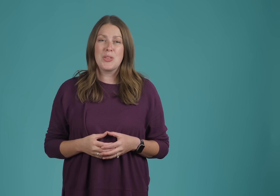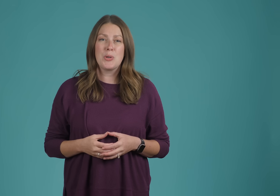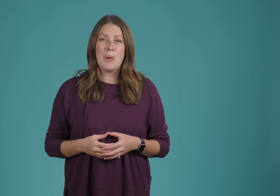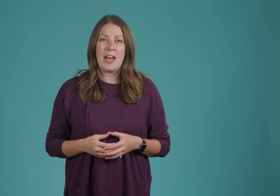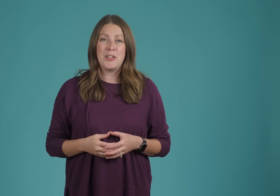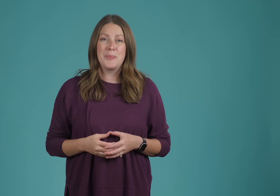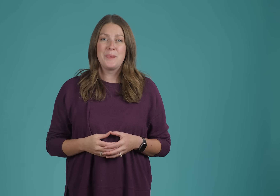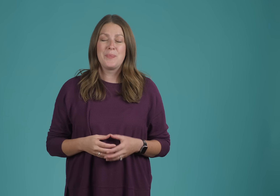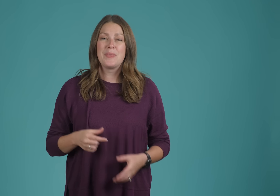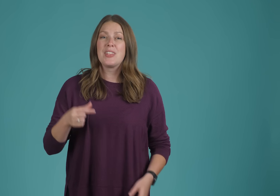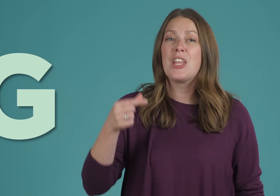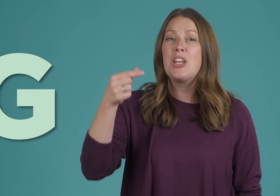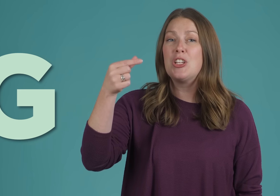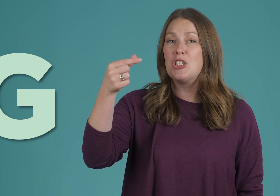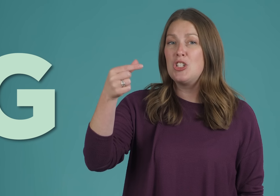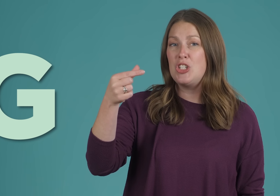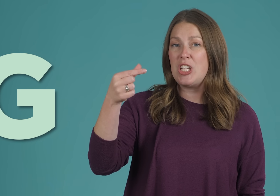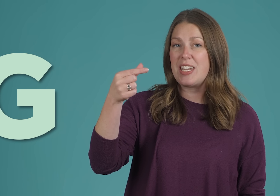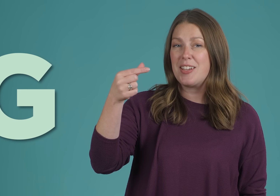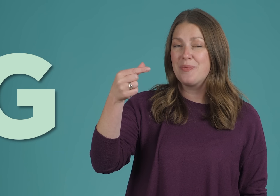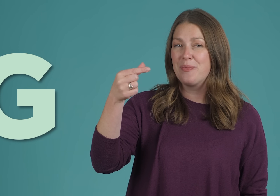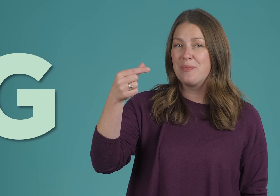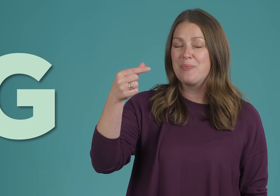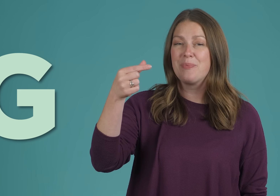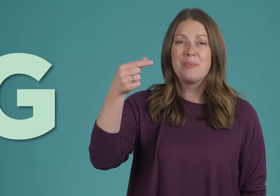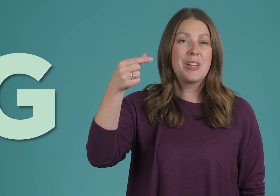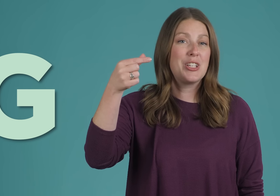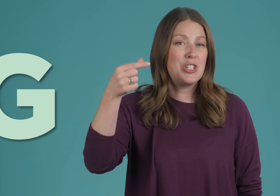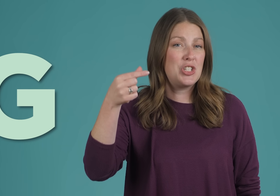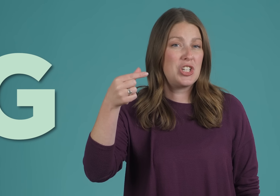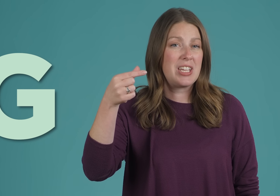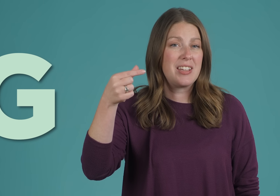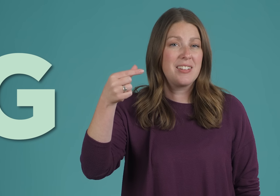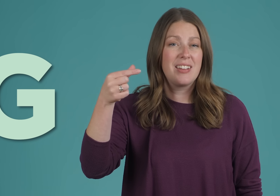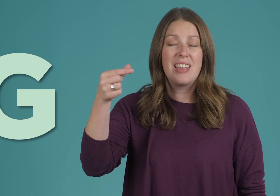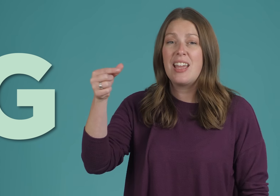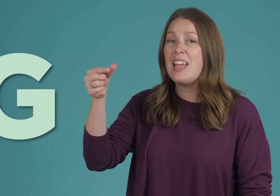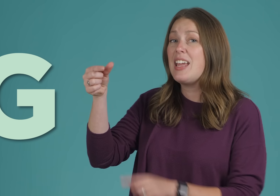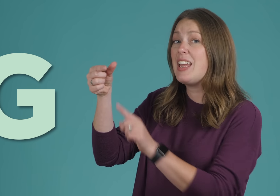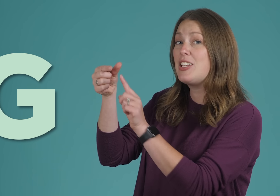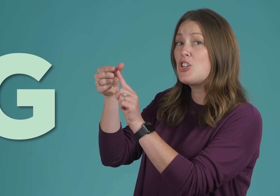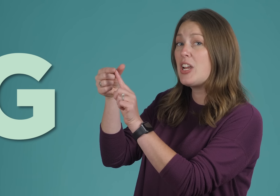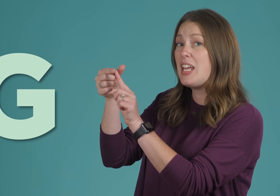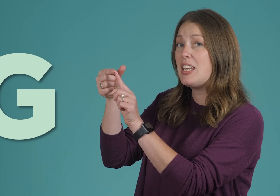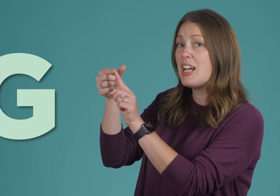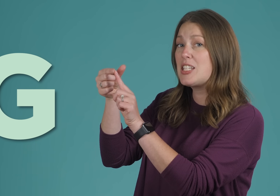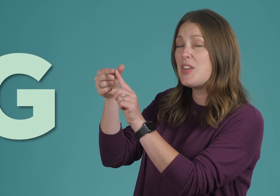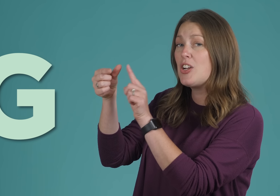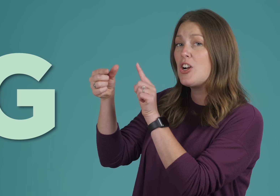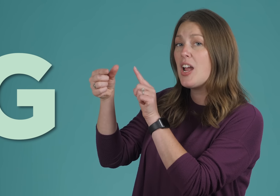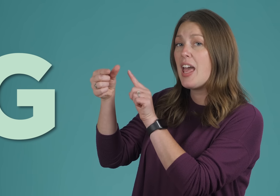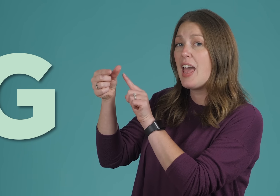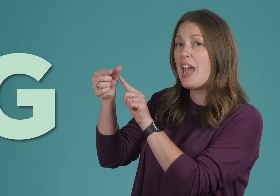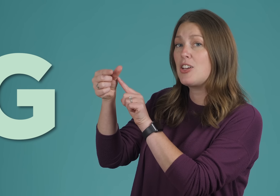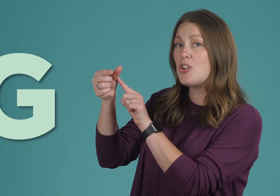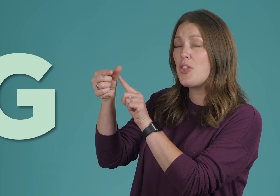through L. G. G. It's your index finger and your